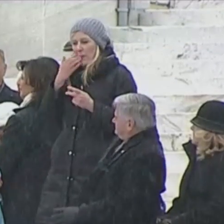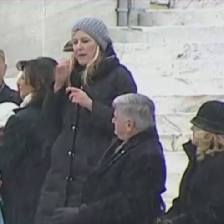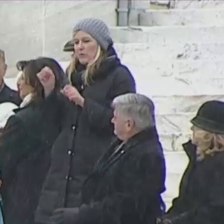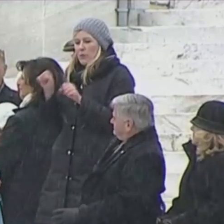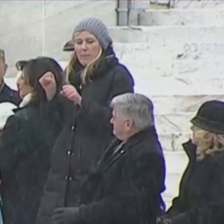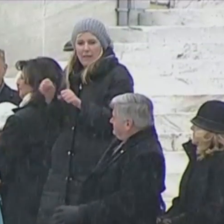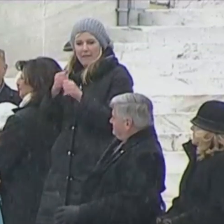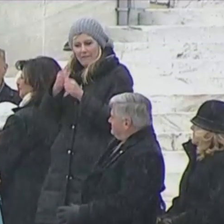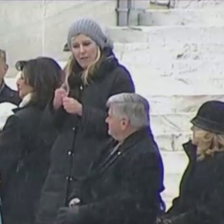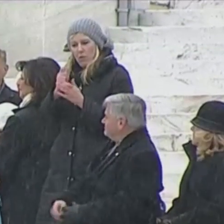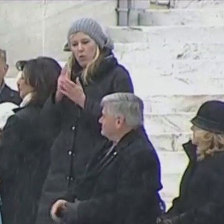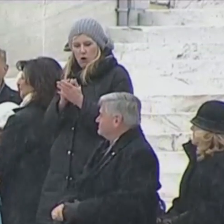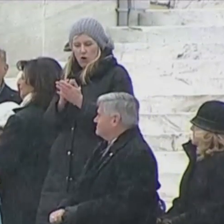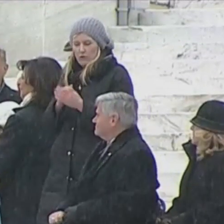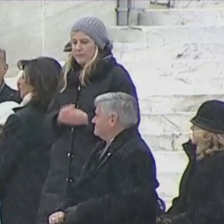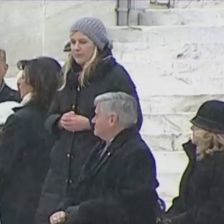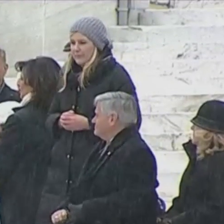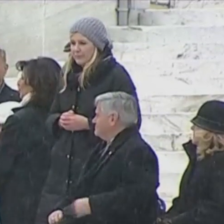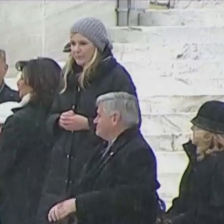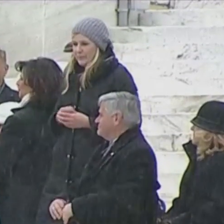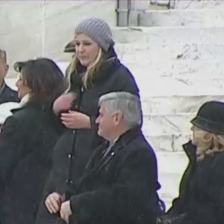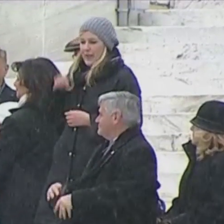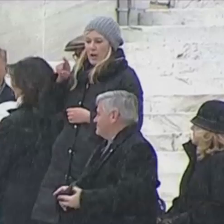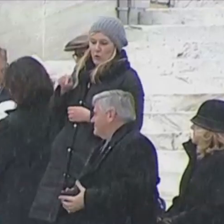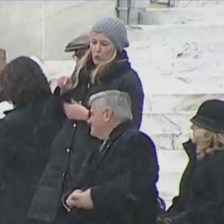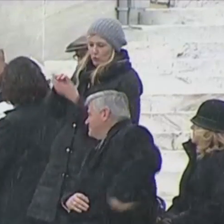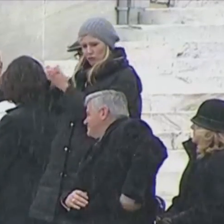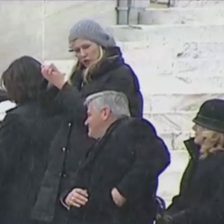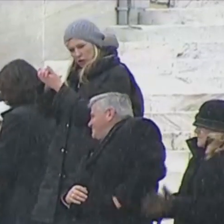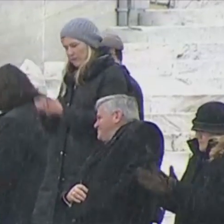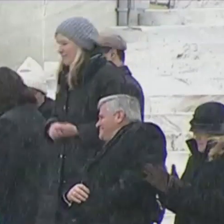abilities according to law, so help you God. I do. Congratulations.